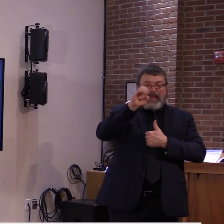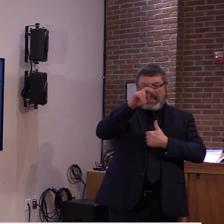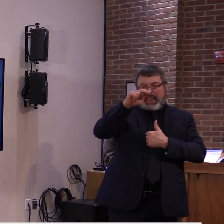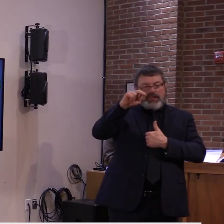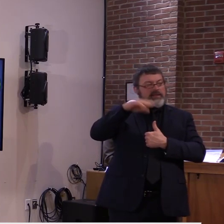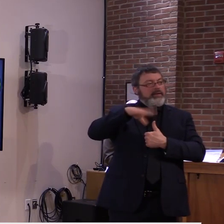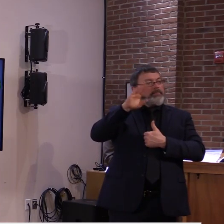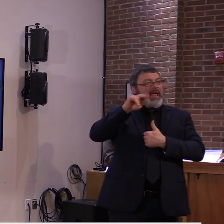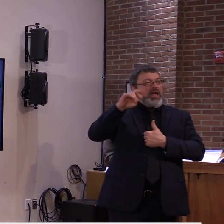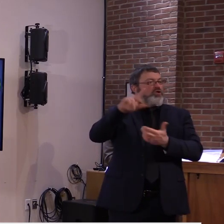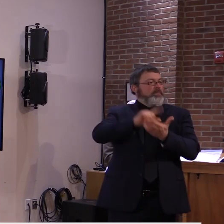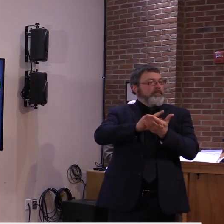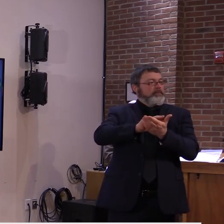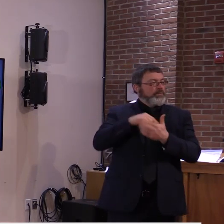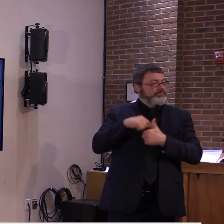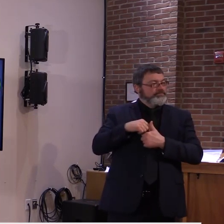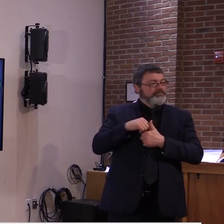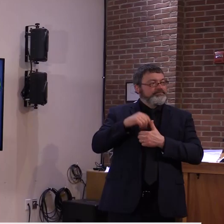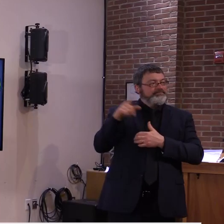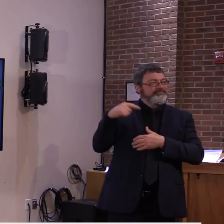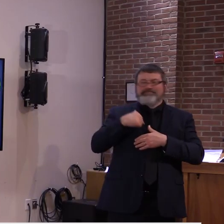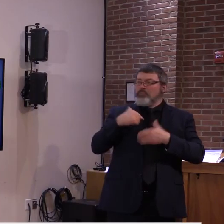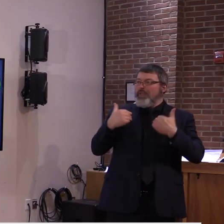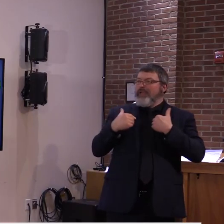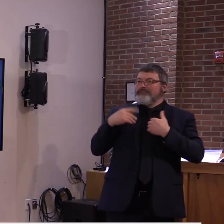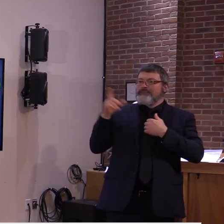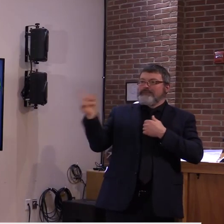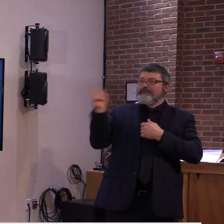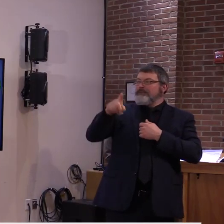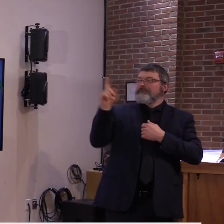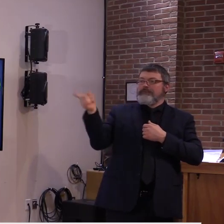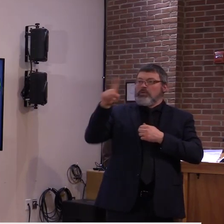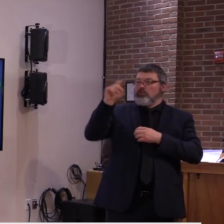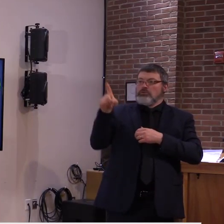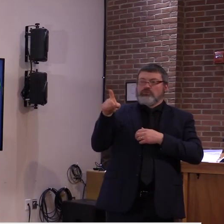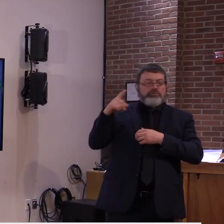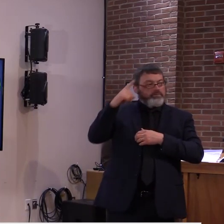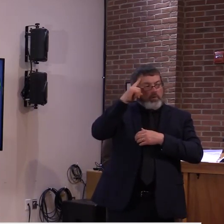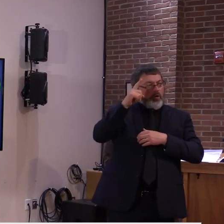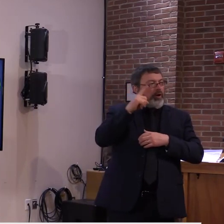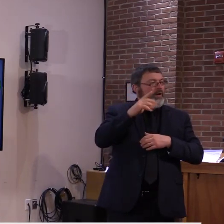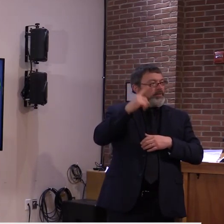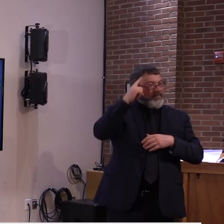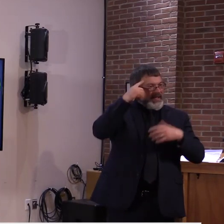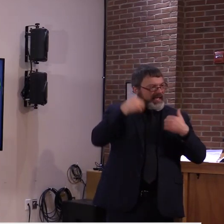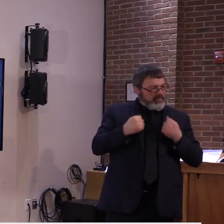have eight people in the queue, so please keep it brief. Greg Sikenik.